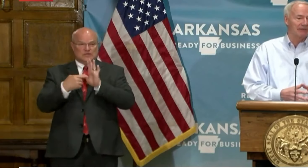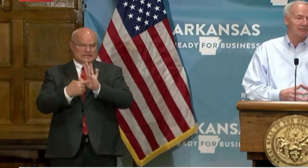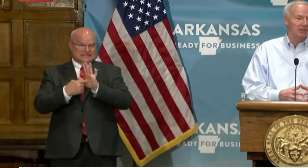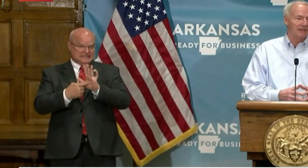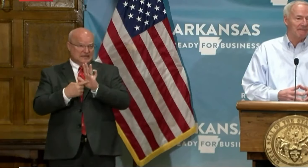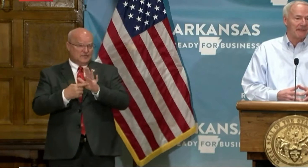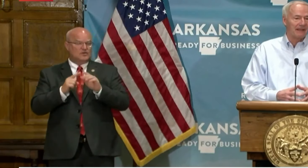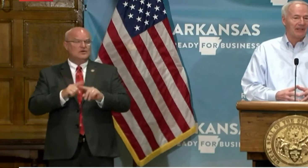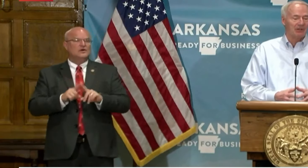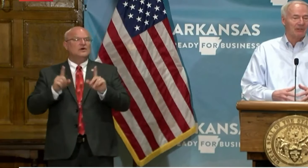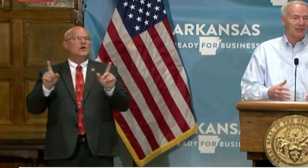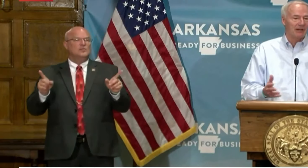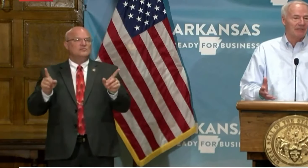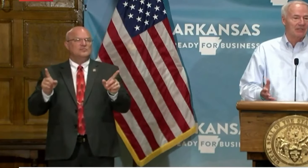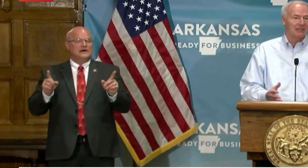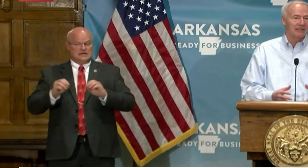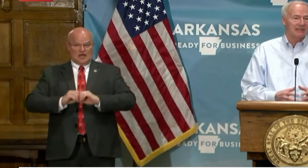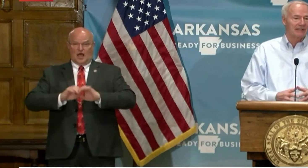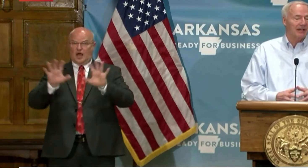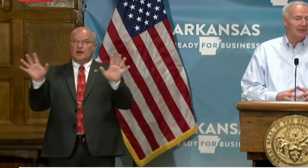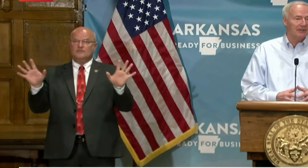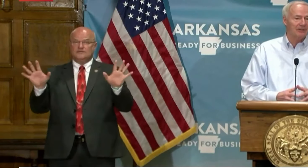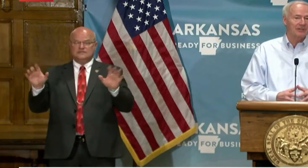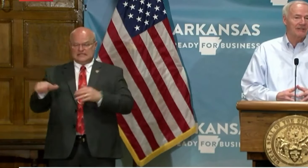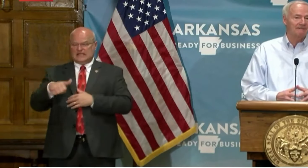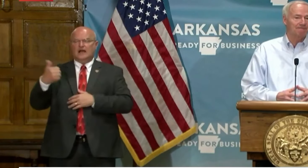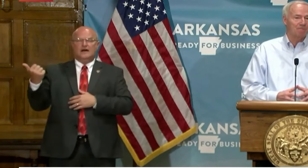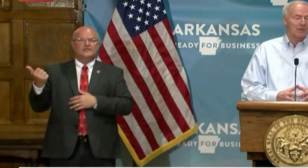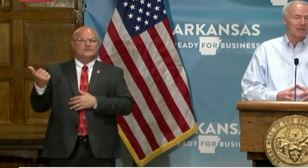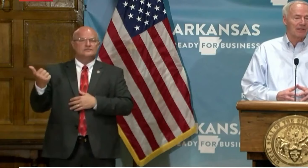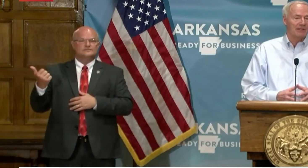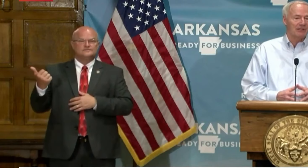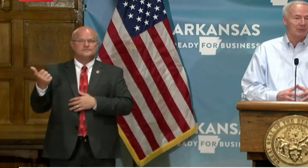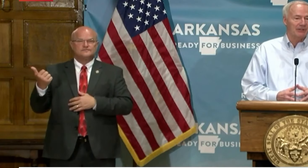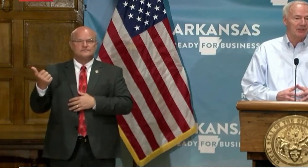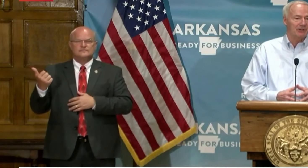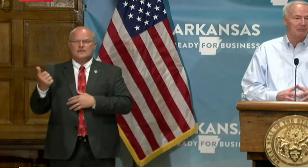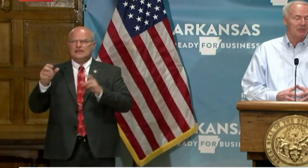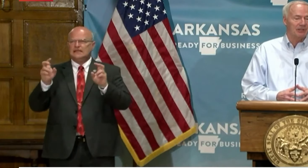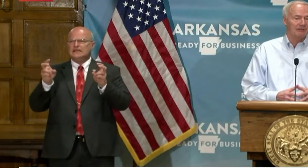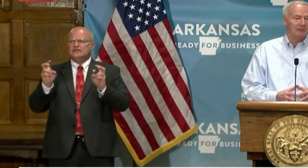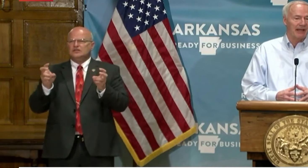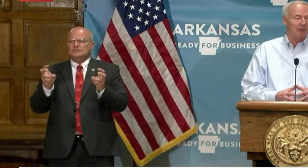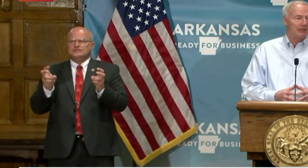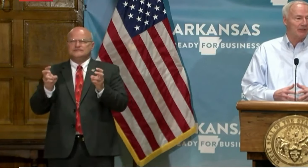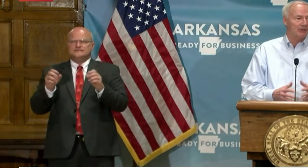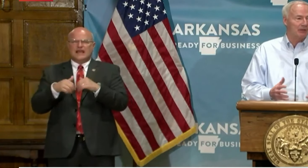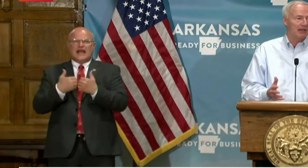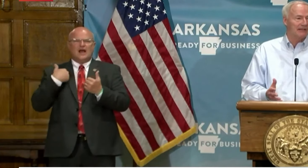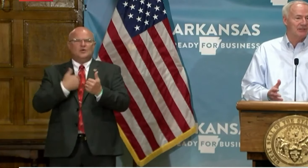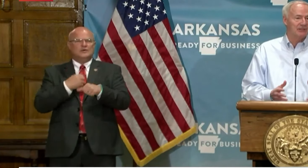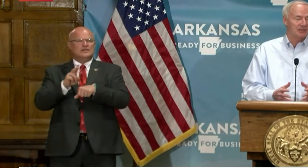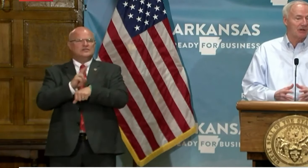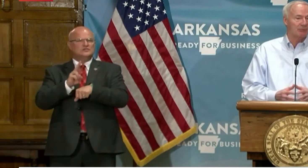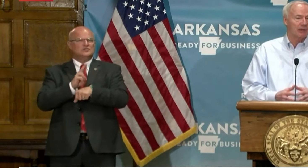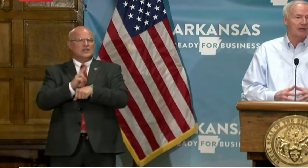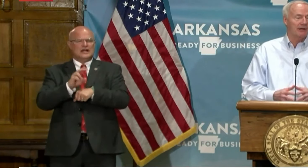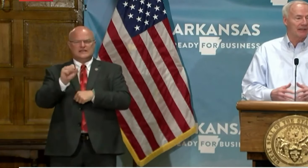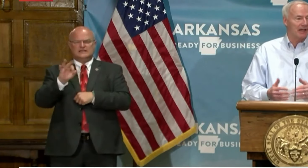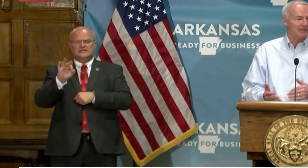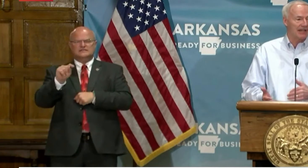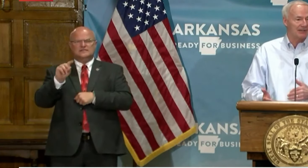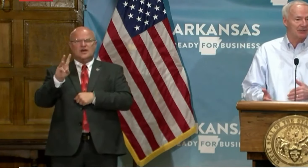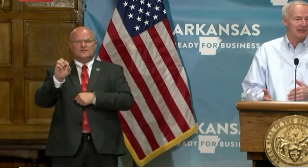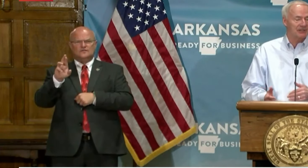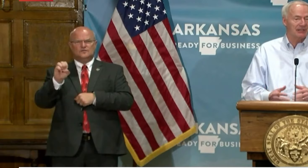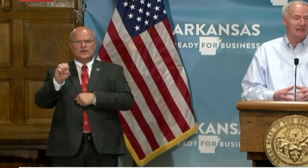example of it, but it's obviously others in terms of how we can utilize it, software